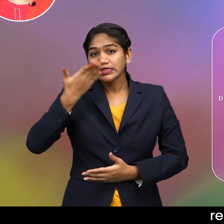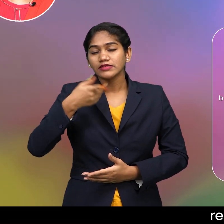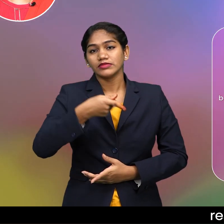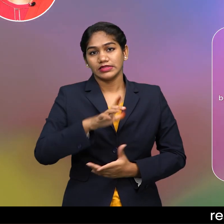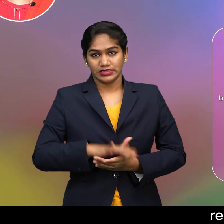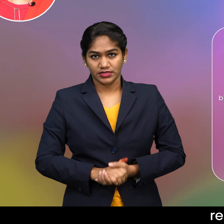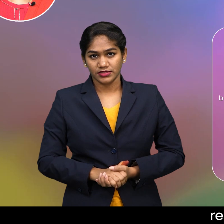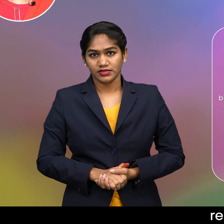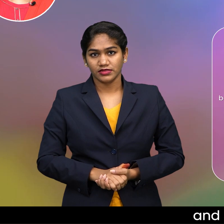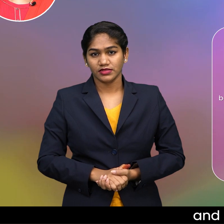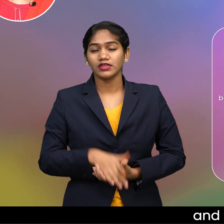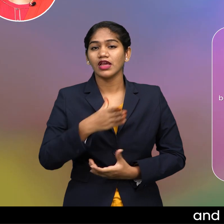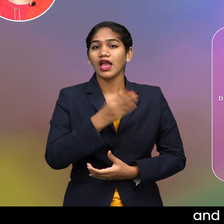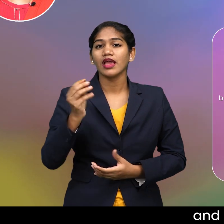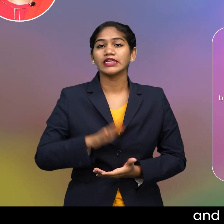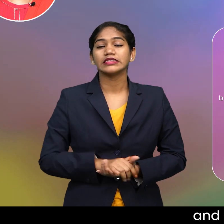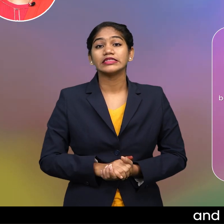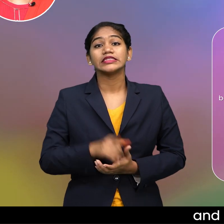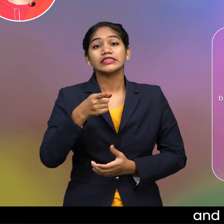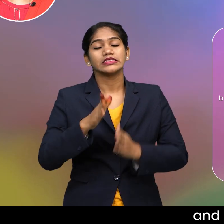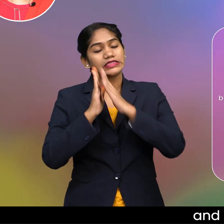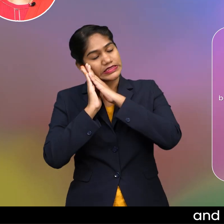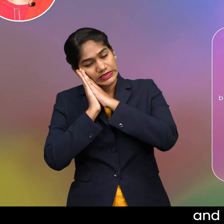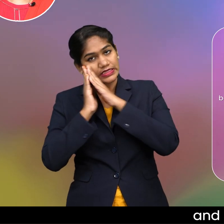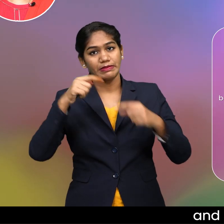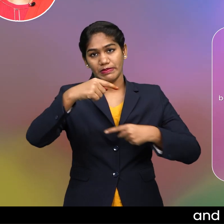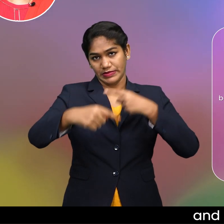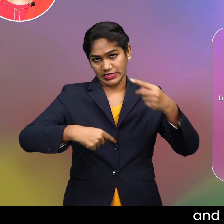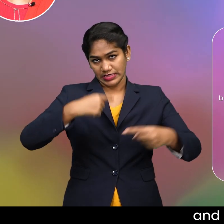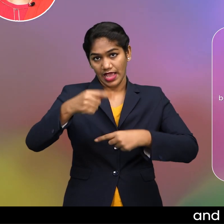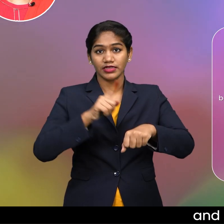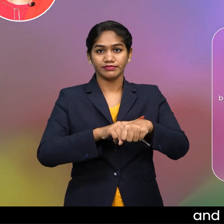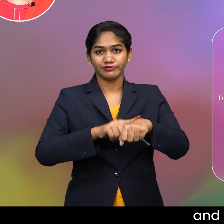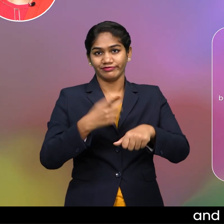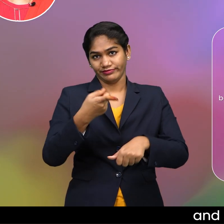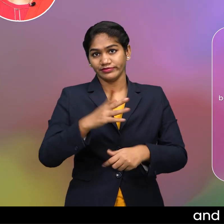respiration and sleep cycle.